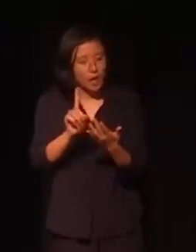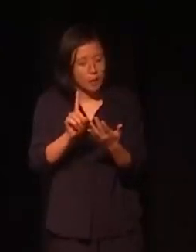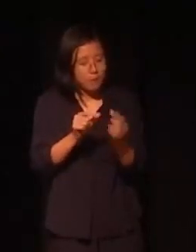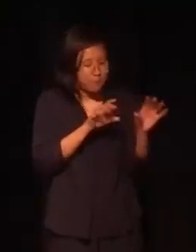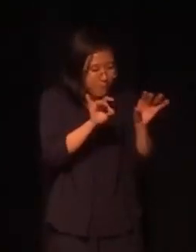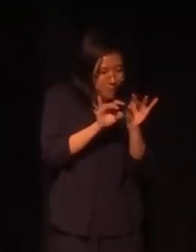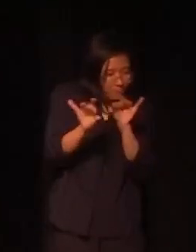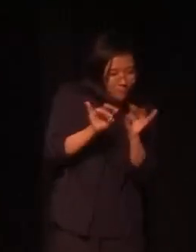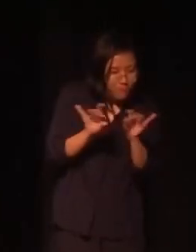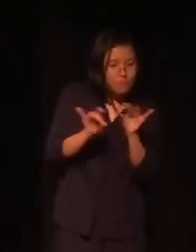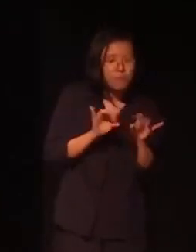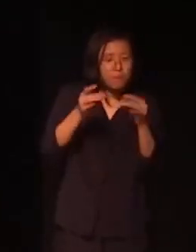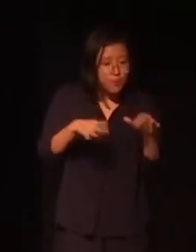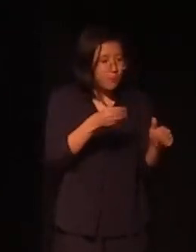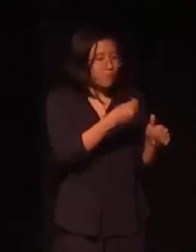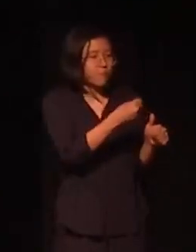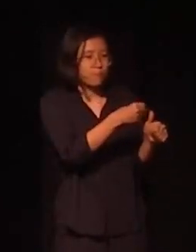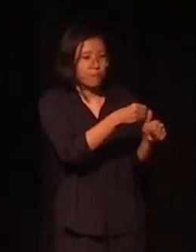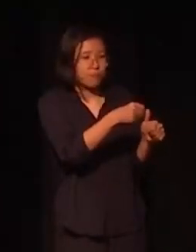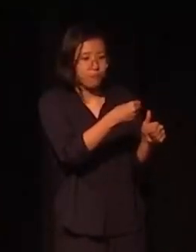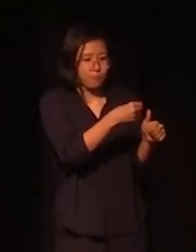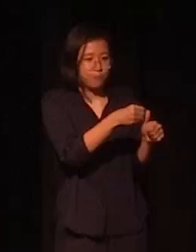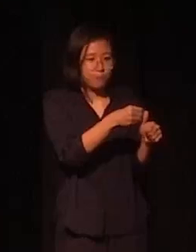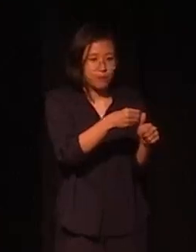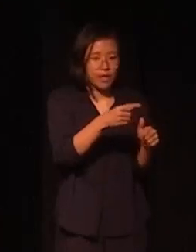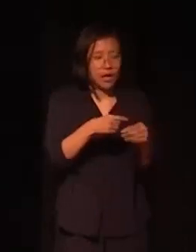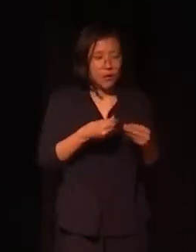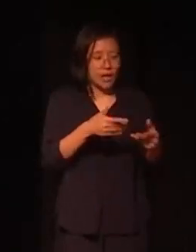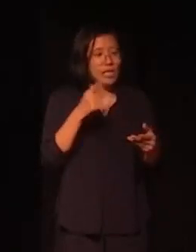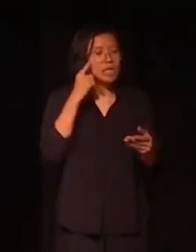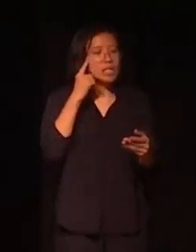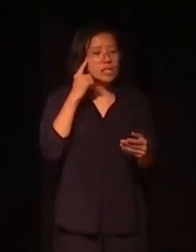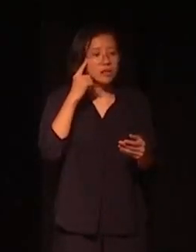that the sentences that are there can,